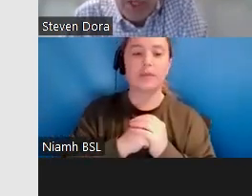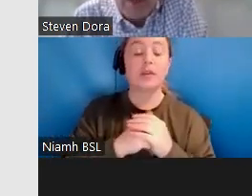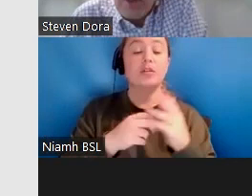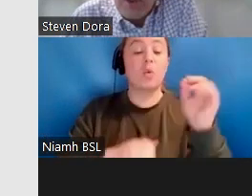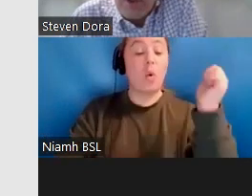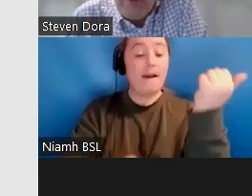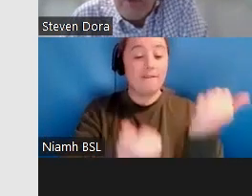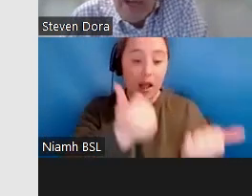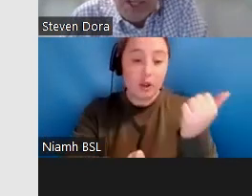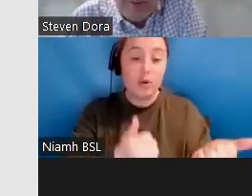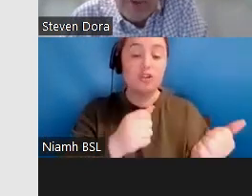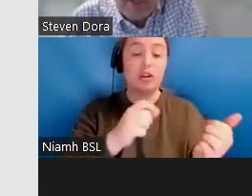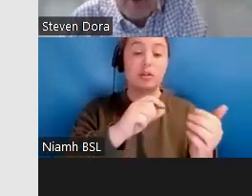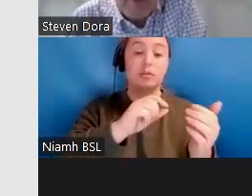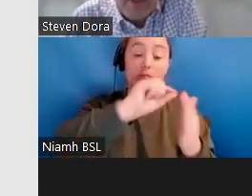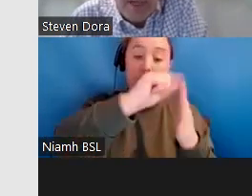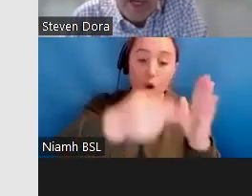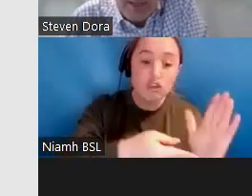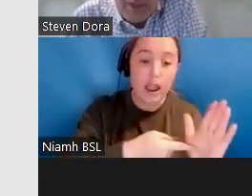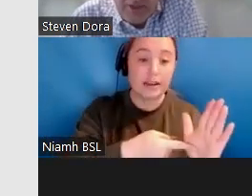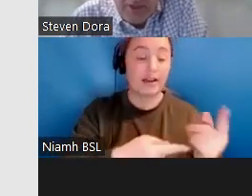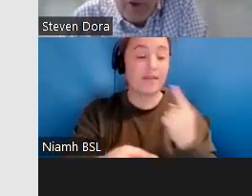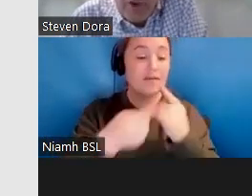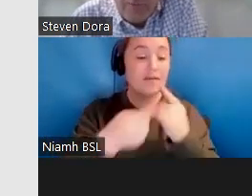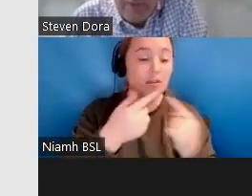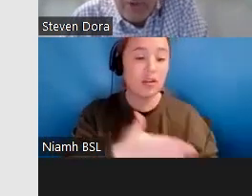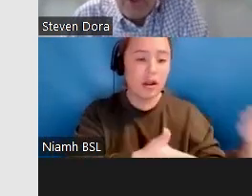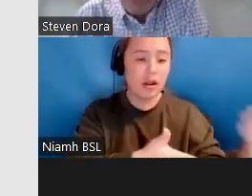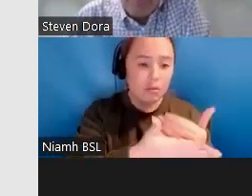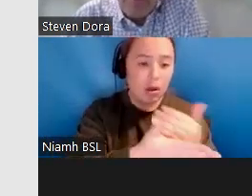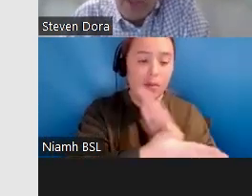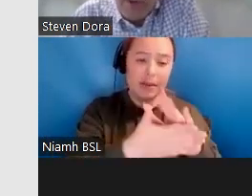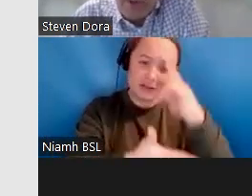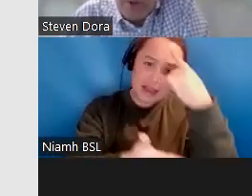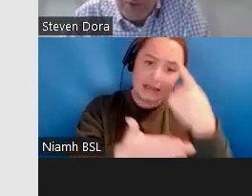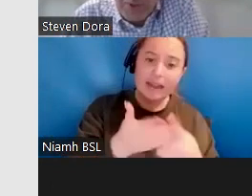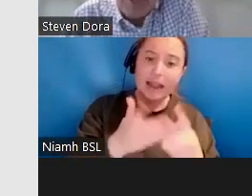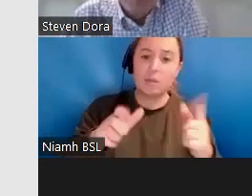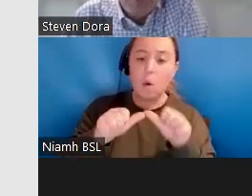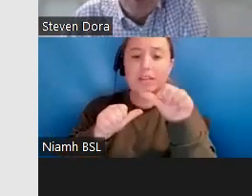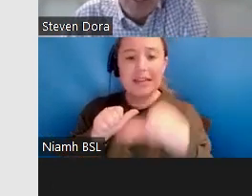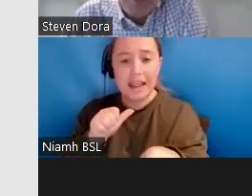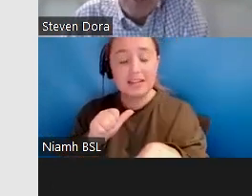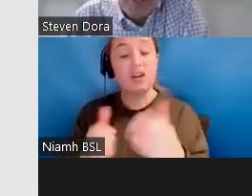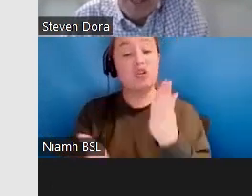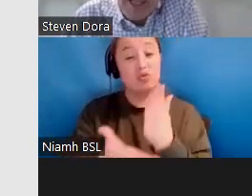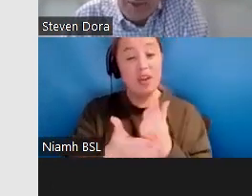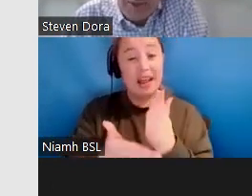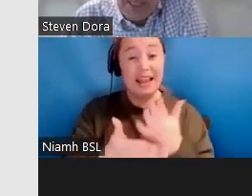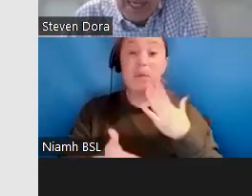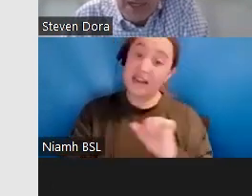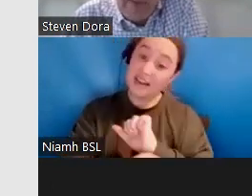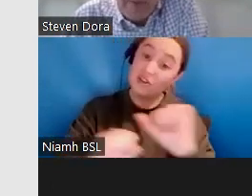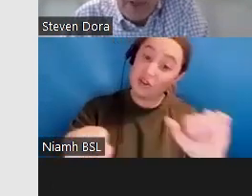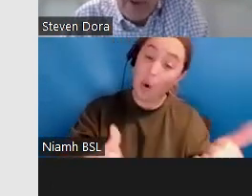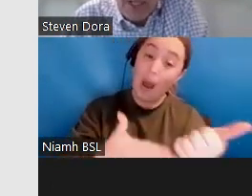project, to inform our next steps for delivery, and we need all of your input to help generate those outputs. It's absolutely